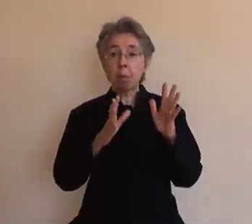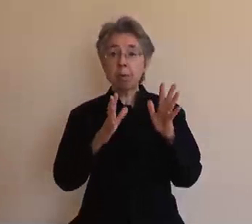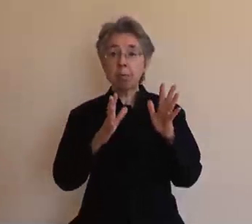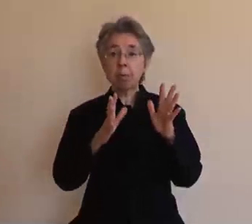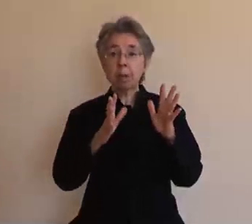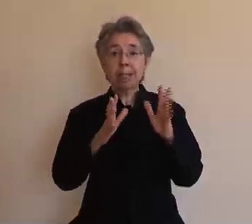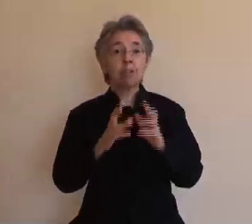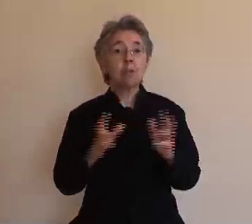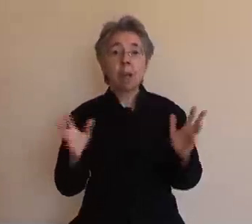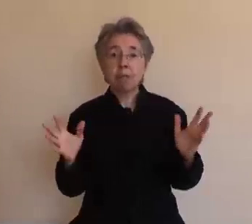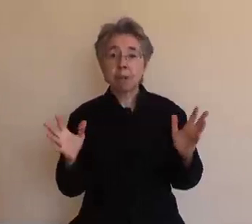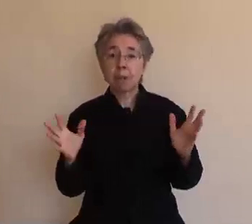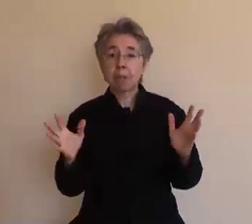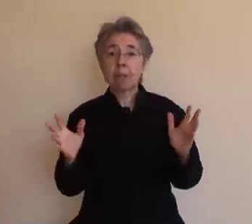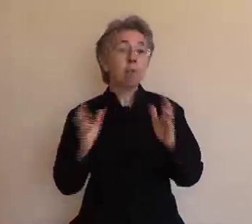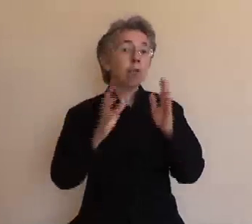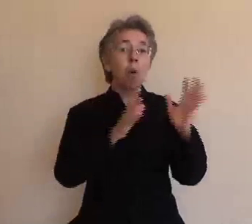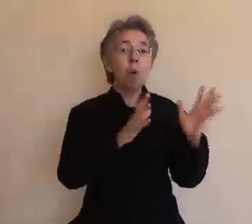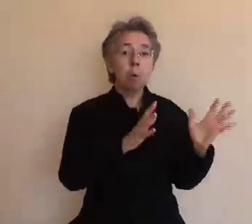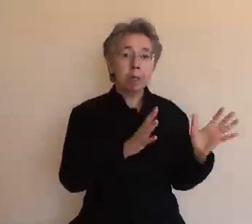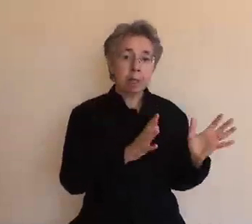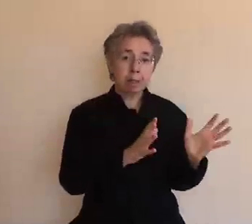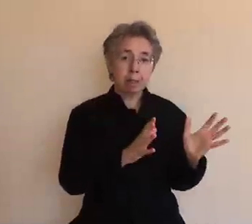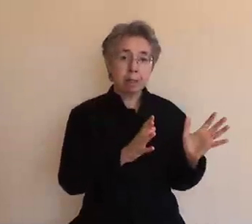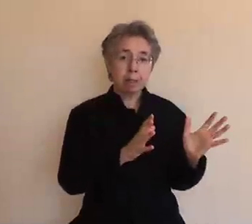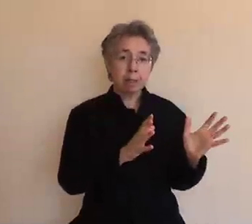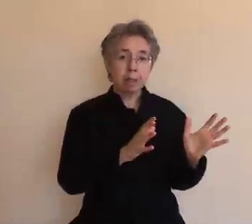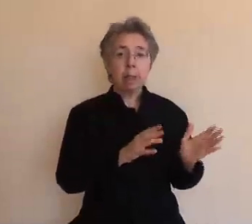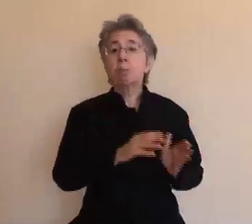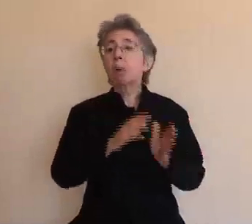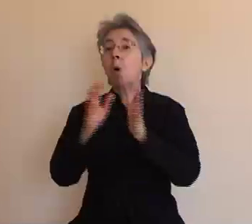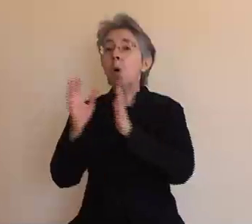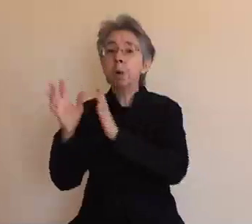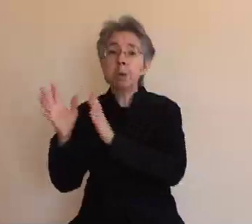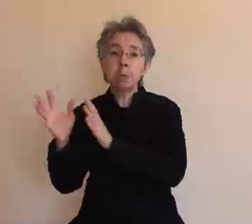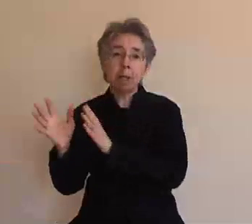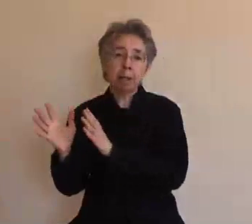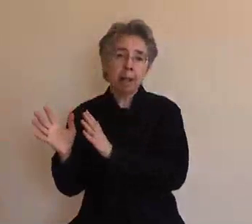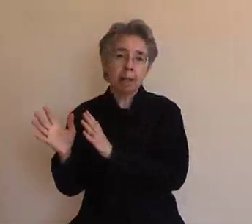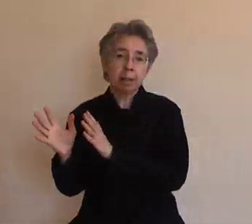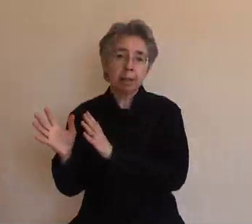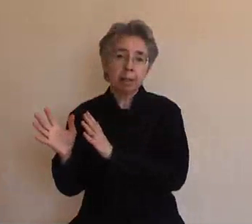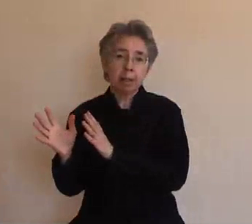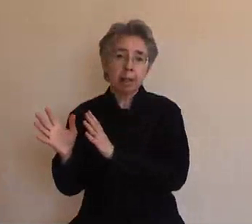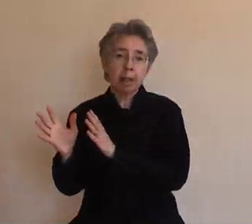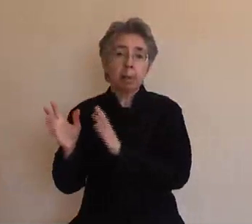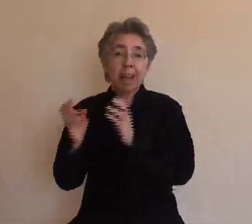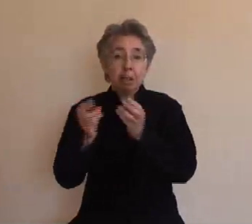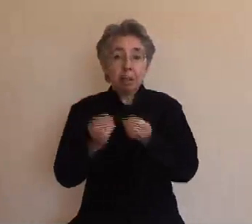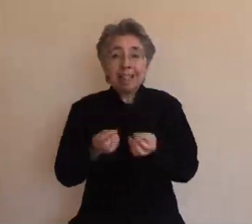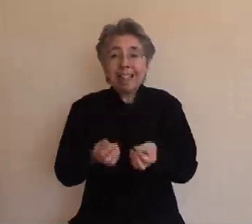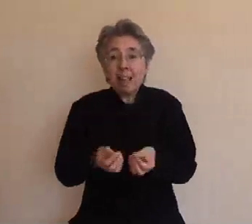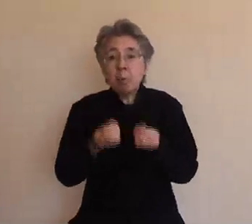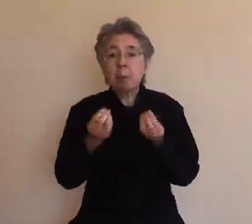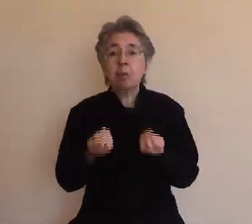problem? It's forever. It was always like this. It will always be like that. What actually came upon